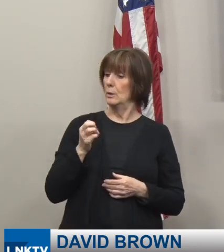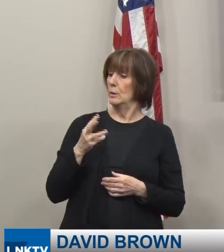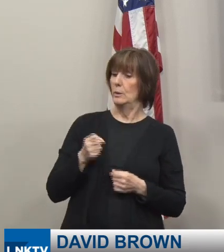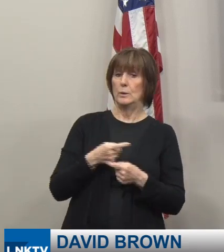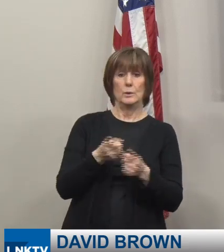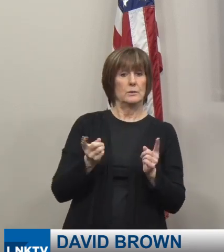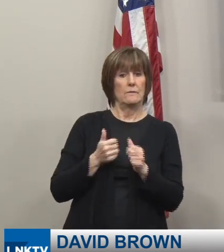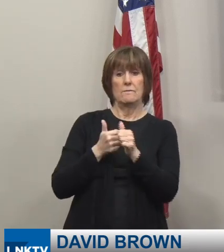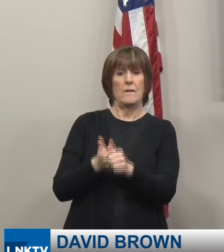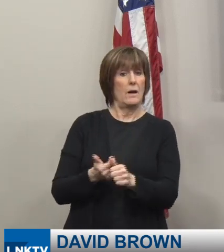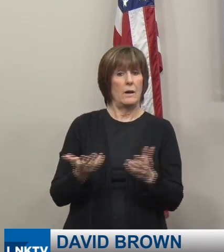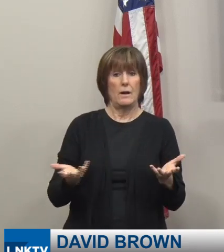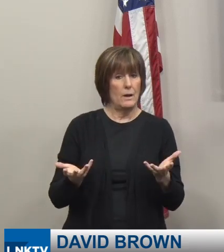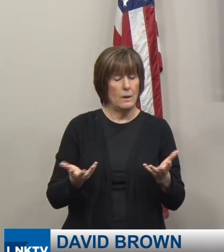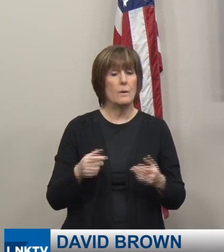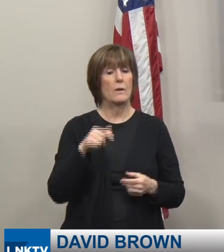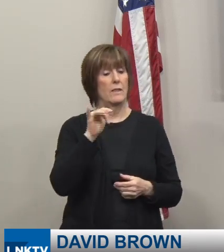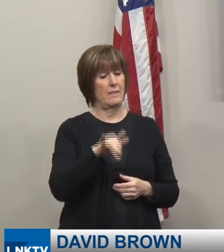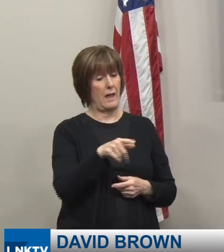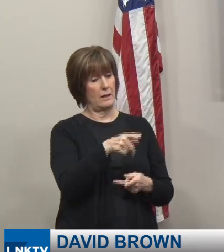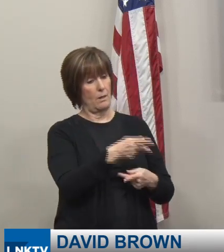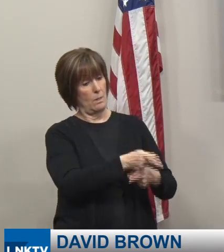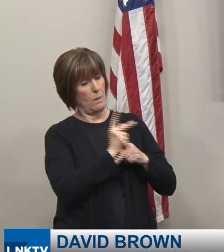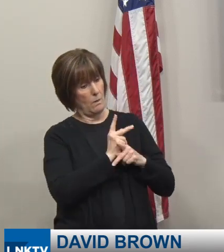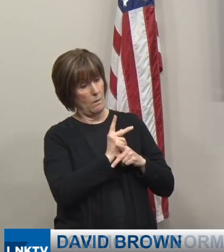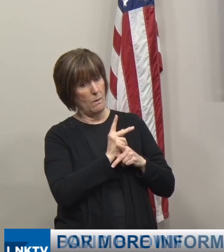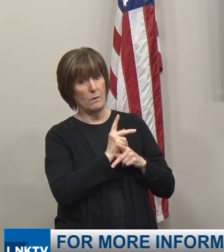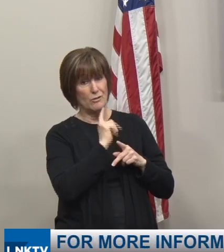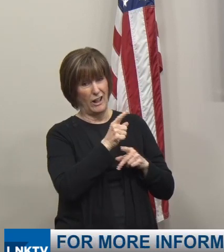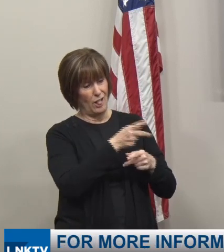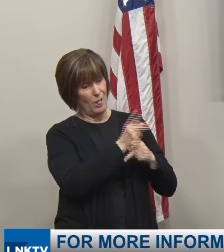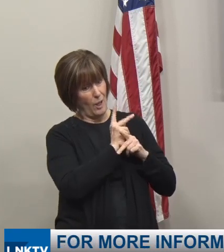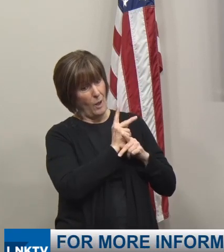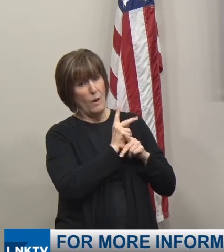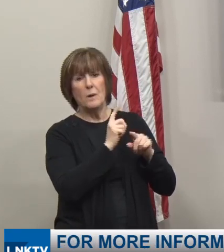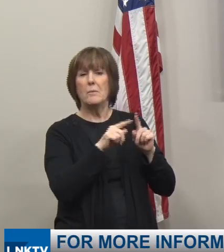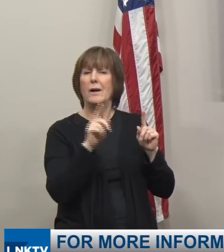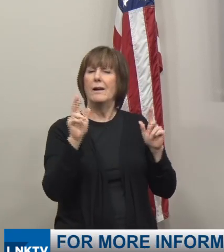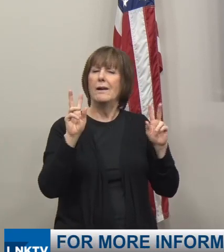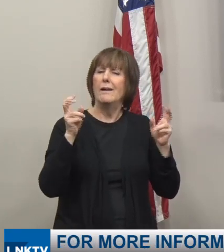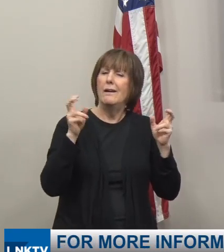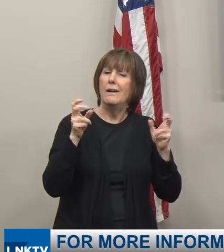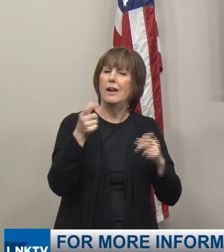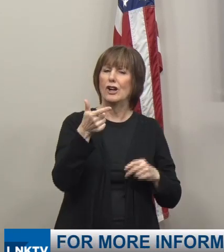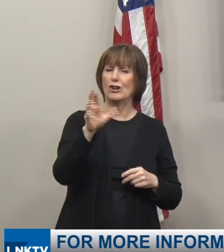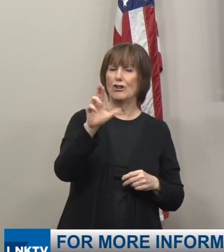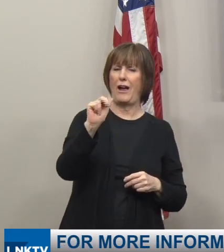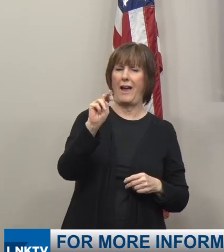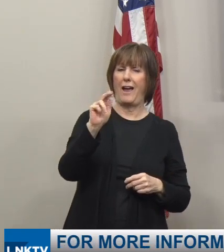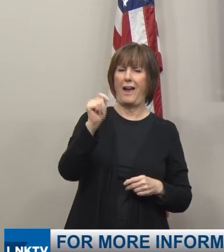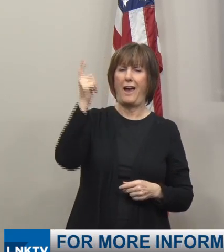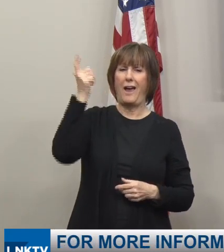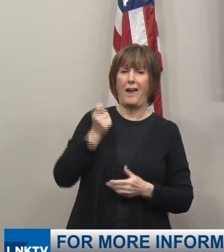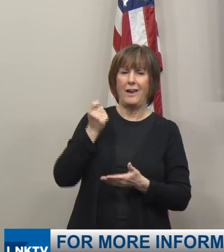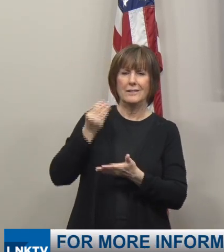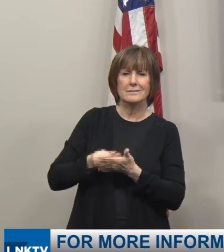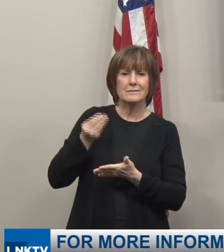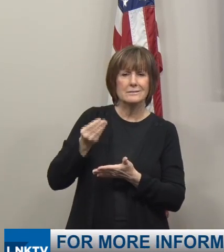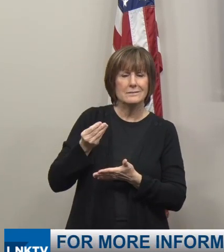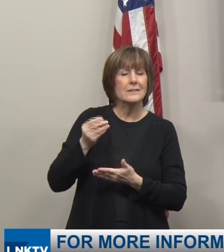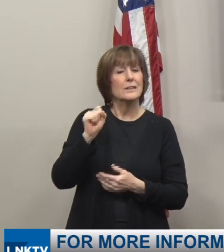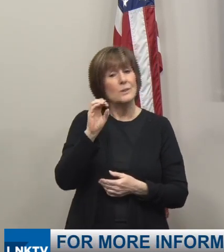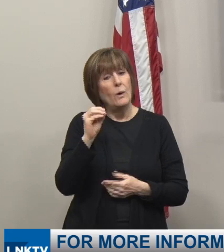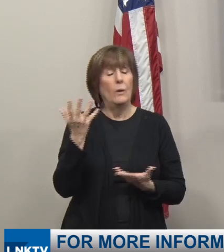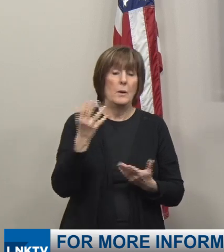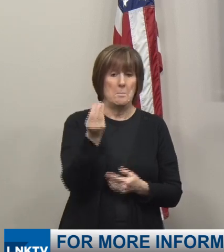should follow is that this particular loan, they call it a loan, but it really does act like a grant. So part of what I'm going to talk about on Monday